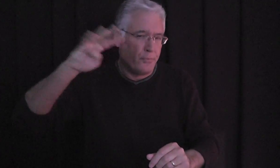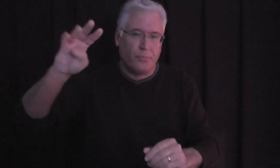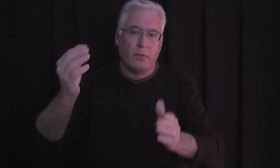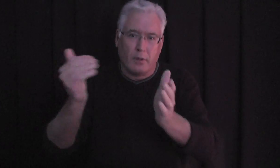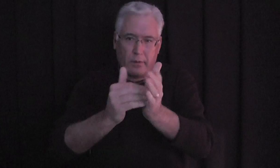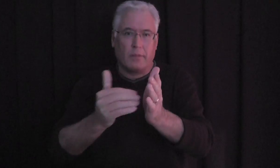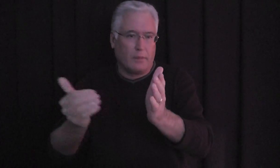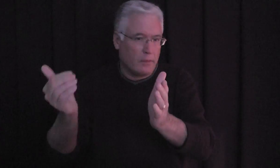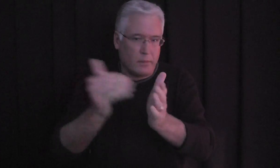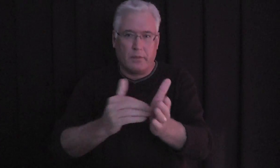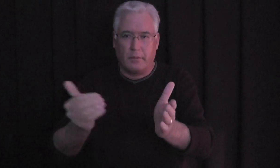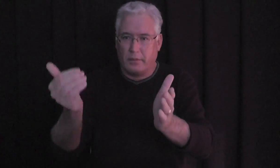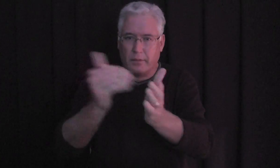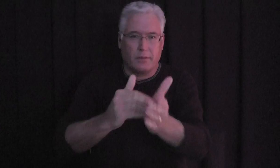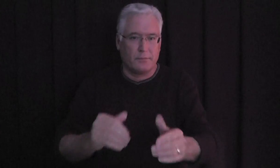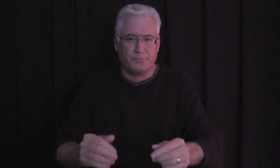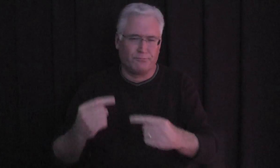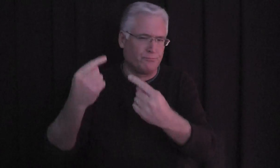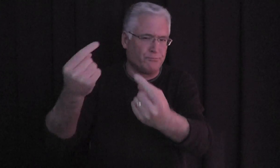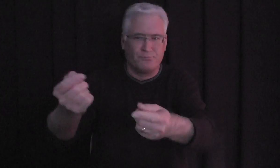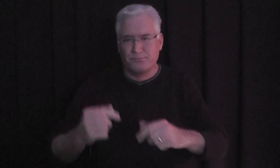And we tend to ignore him again and again and again.